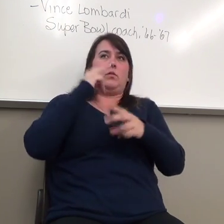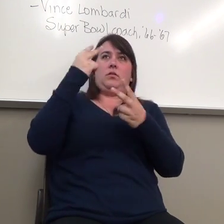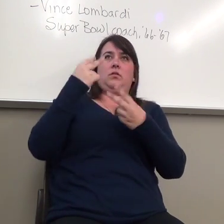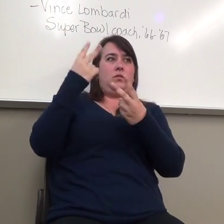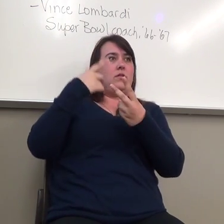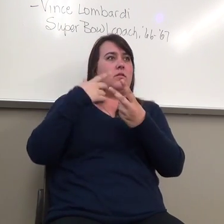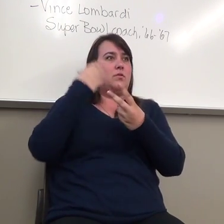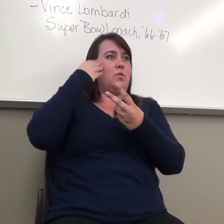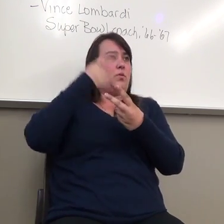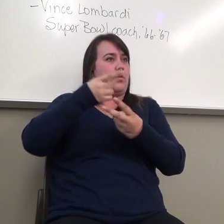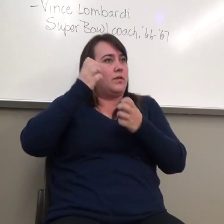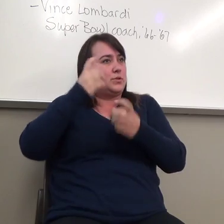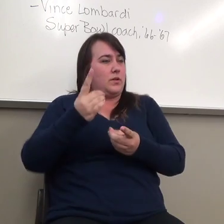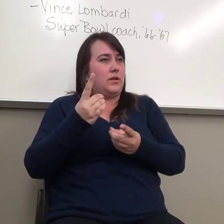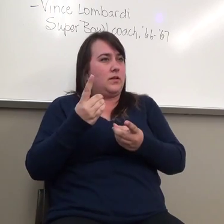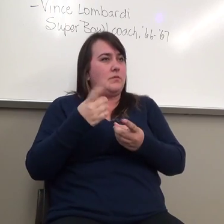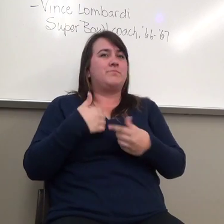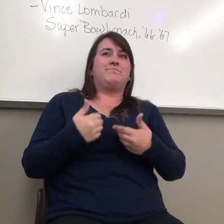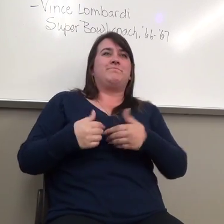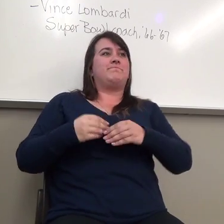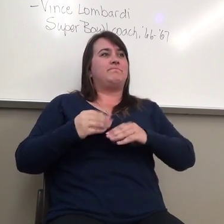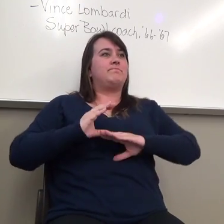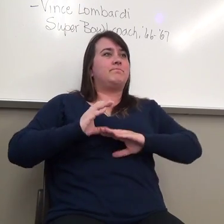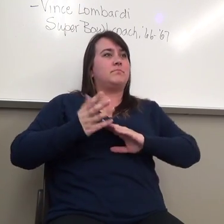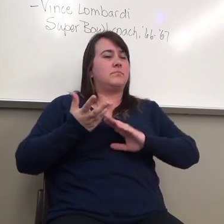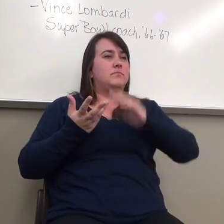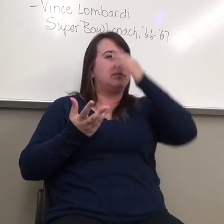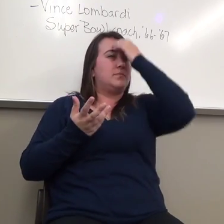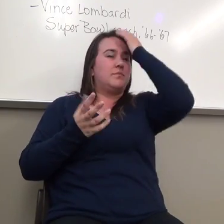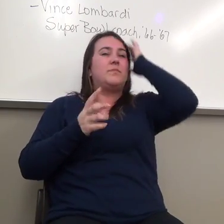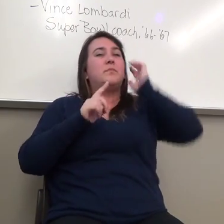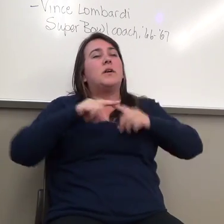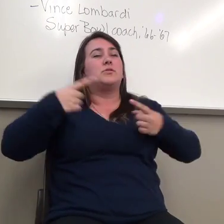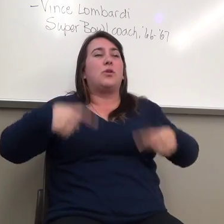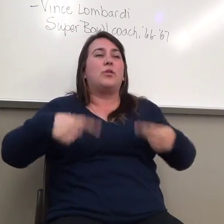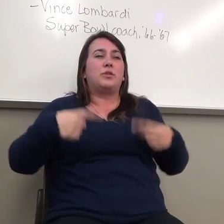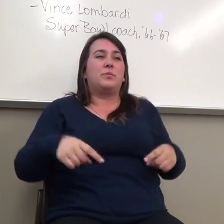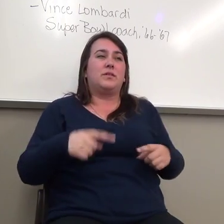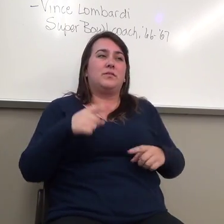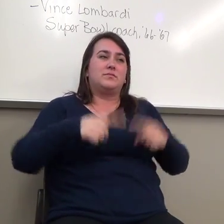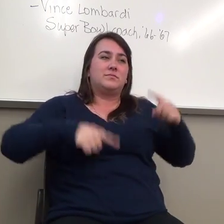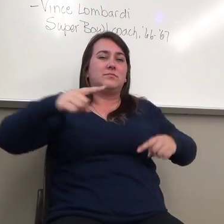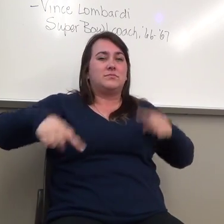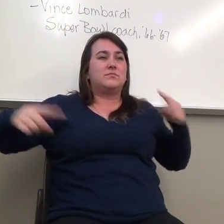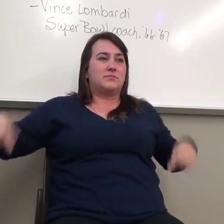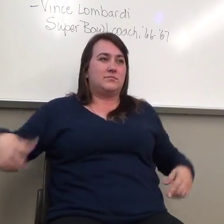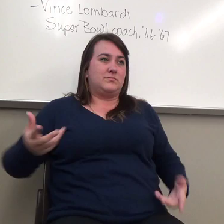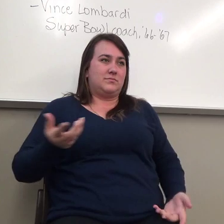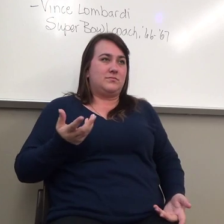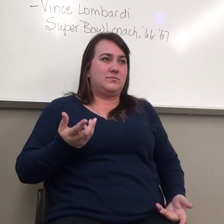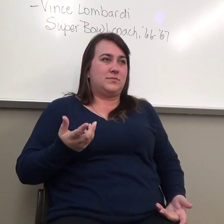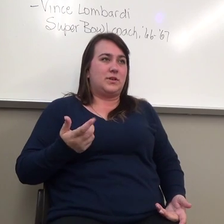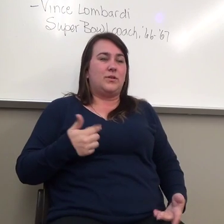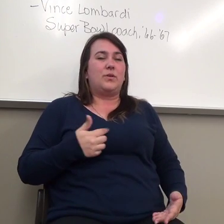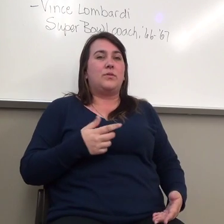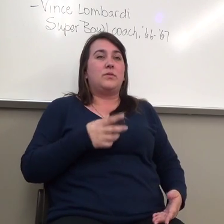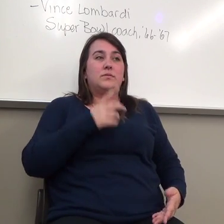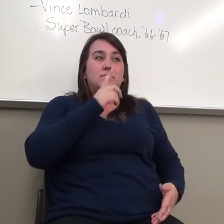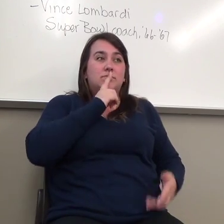okay? So, again, but again, it's an argument, and we, you know, that's what we've been talking about here. I don't say this person is wrong. I think this is a